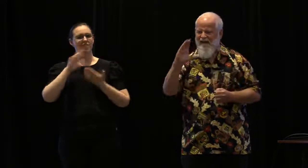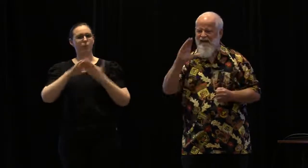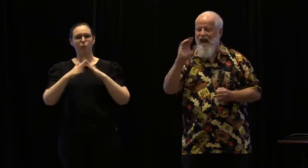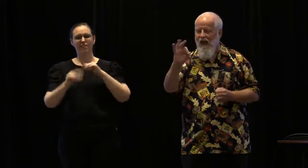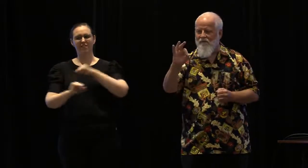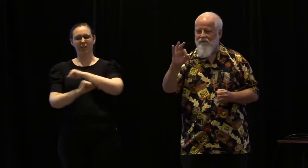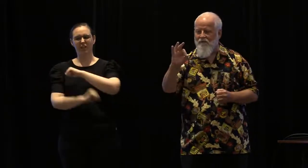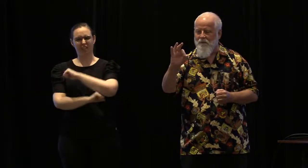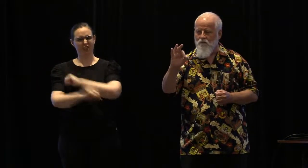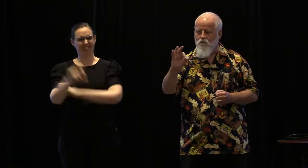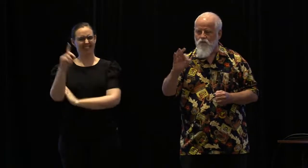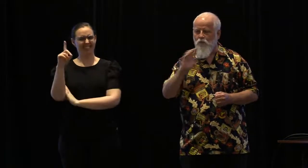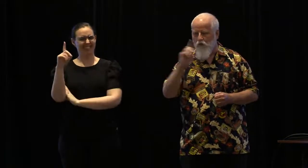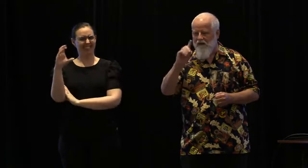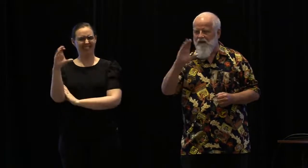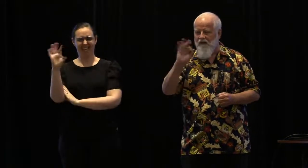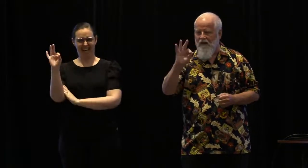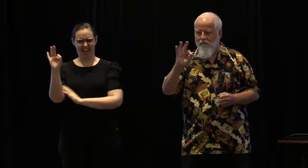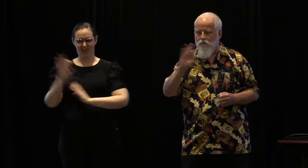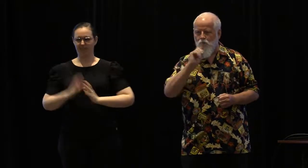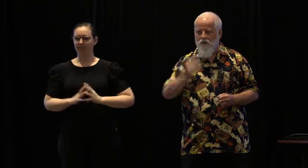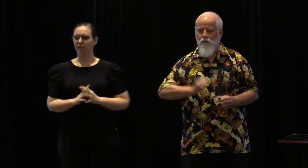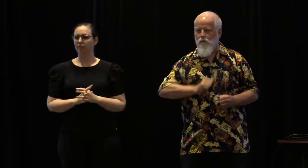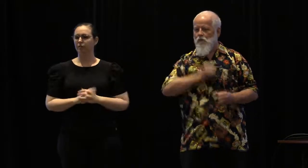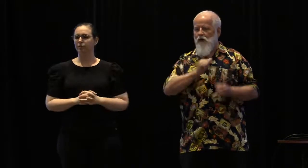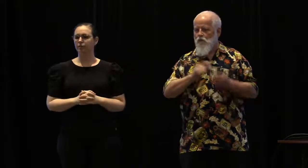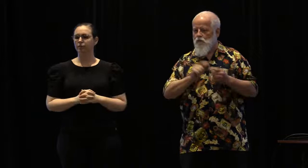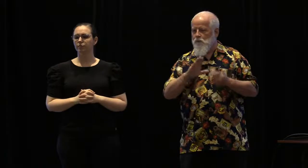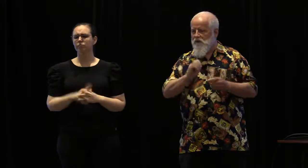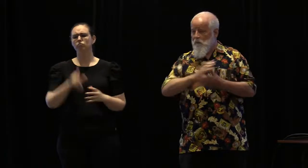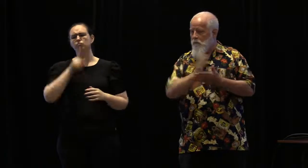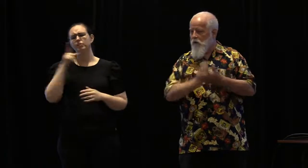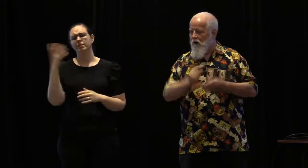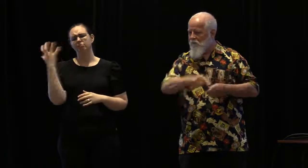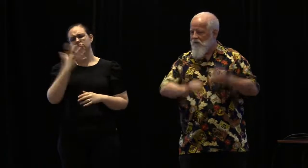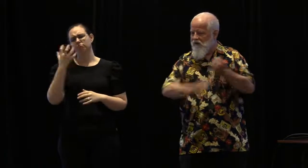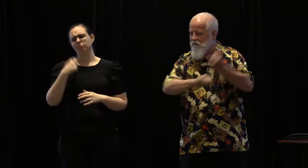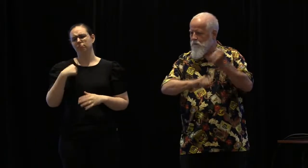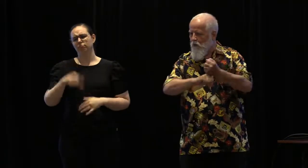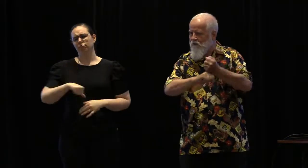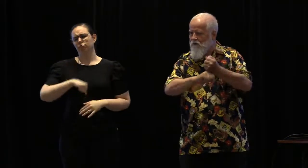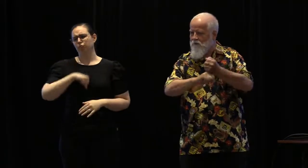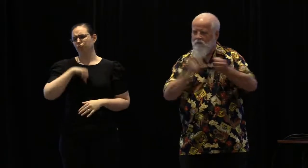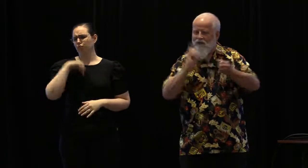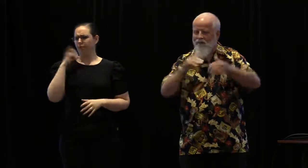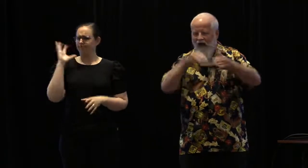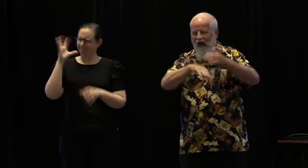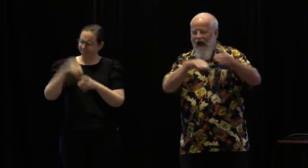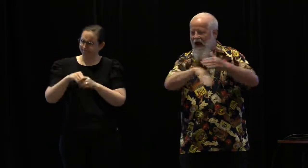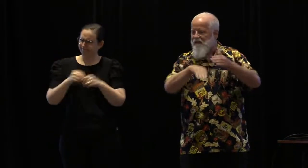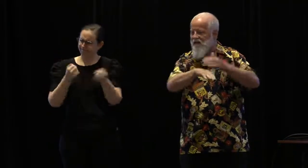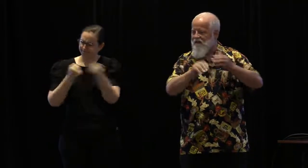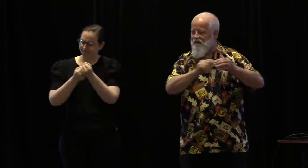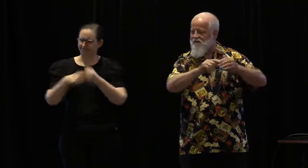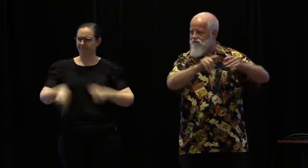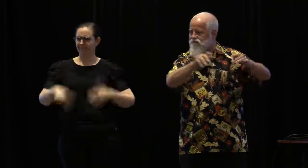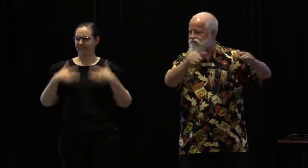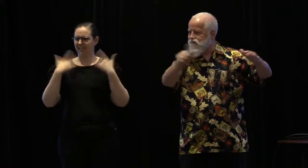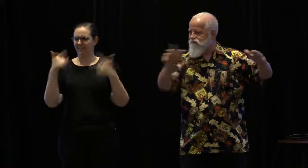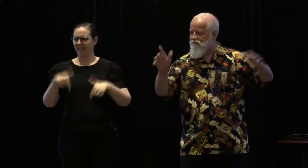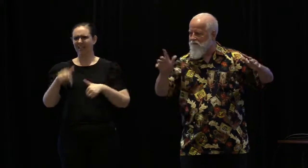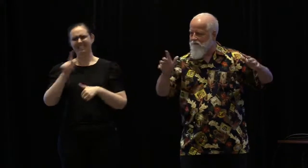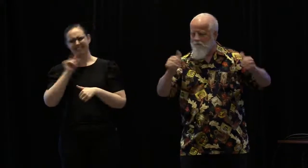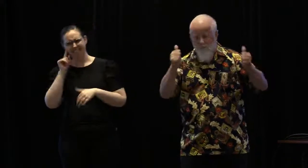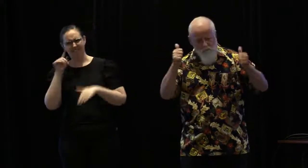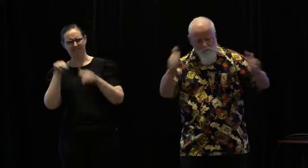am the president of the Deaf BC Foundation, the Community Foundation, DCF. We